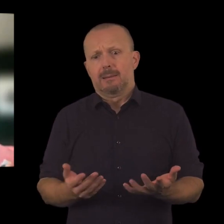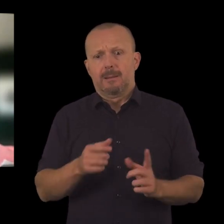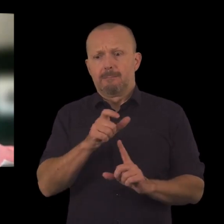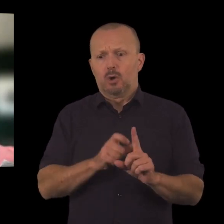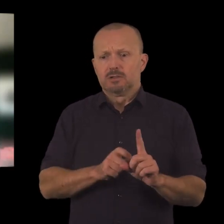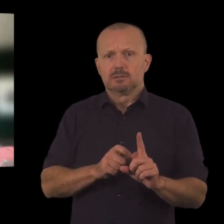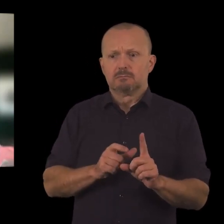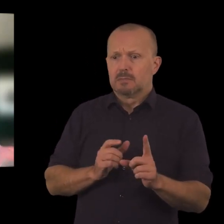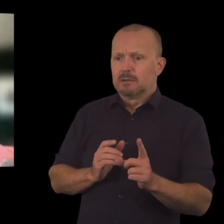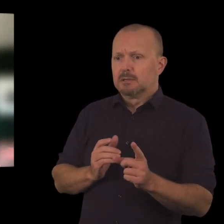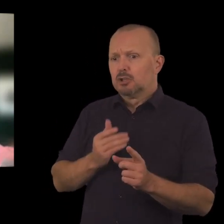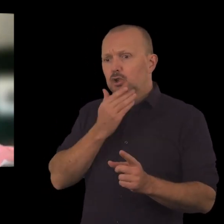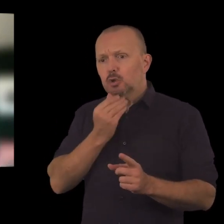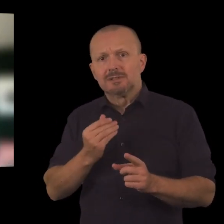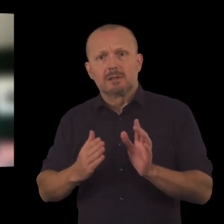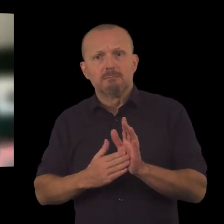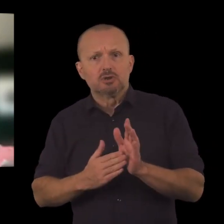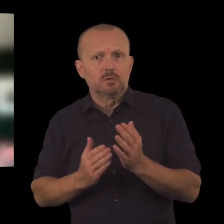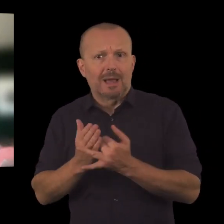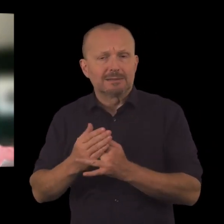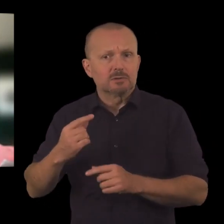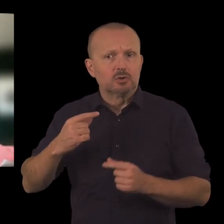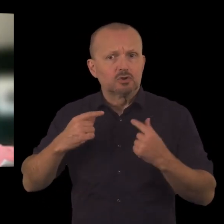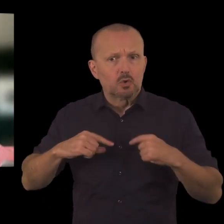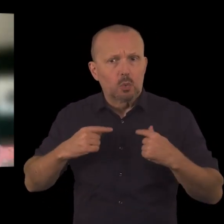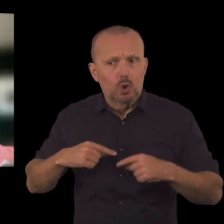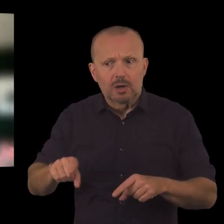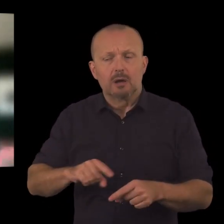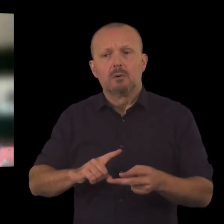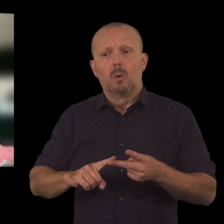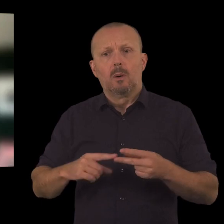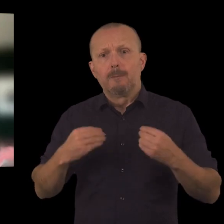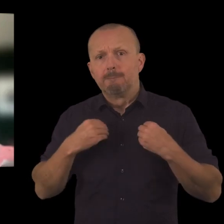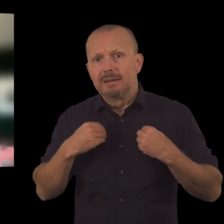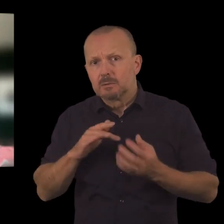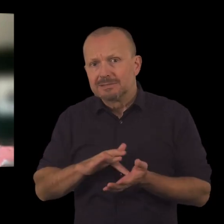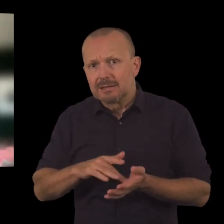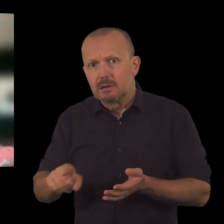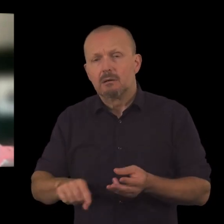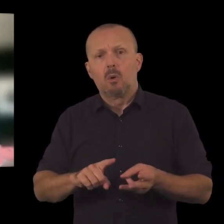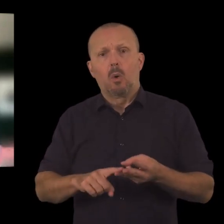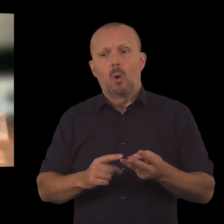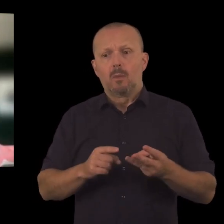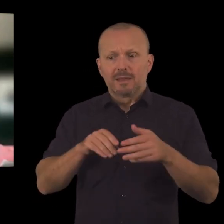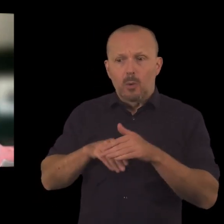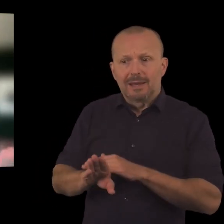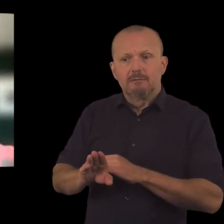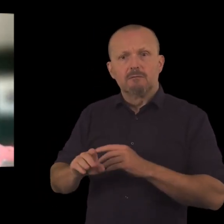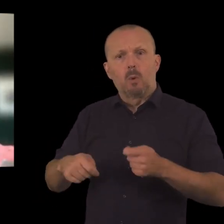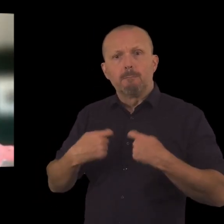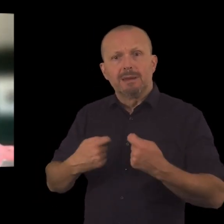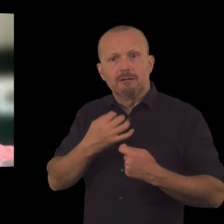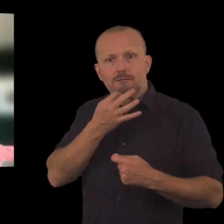since 2010. Everyone in the group uses the services of the mission in some